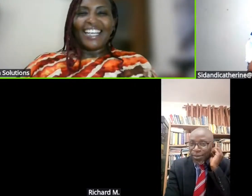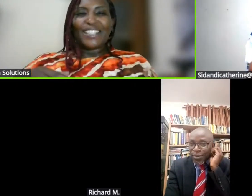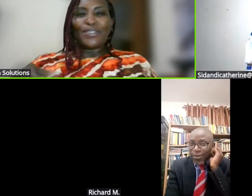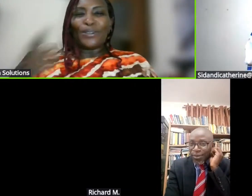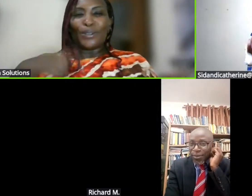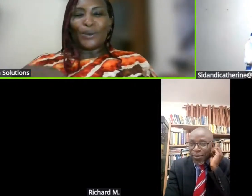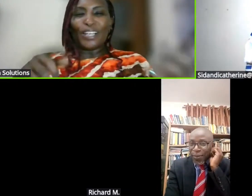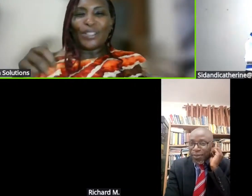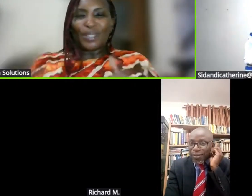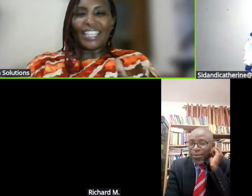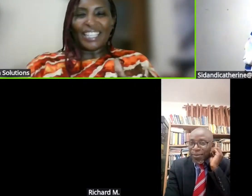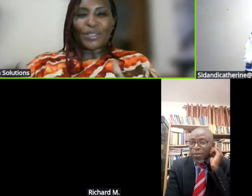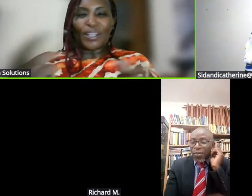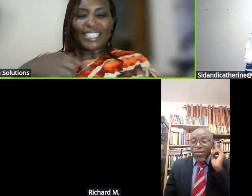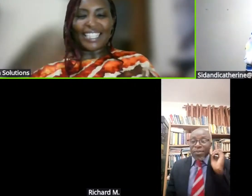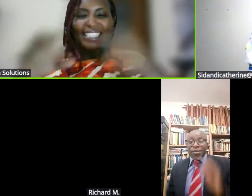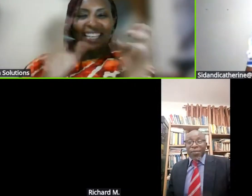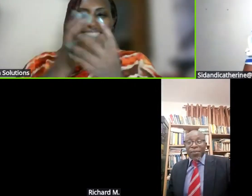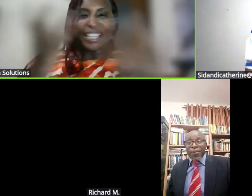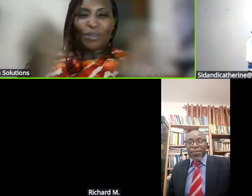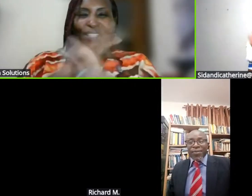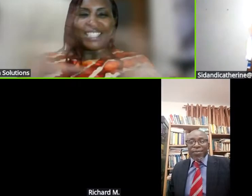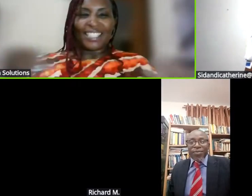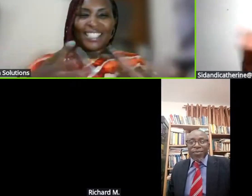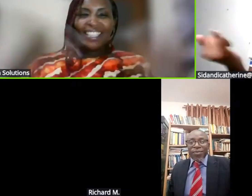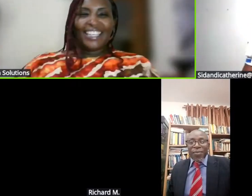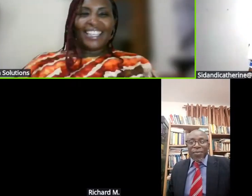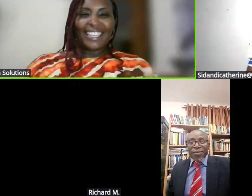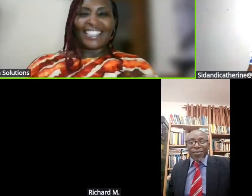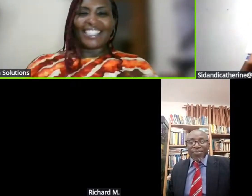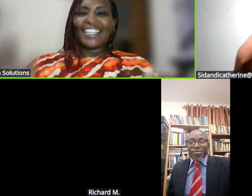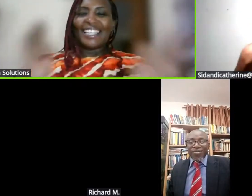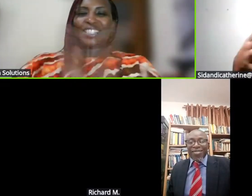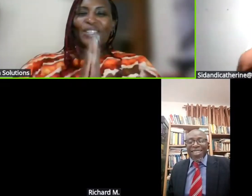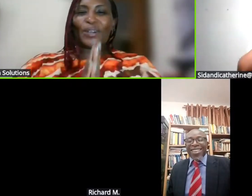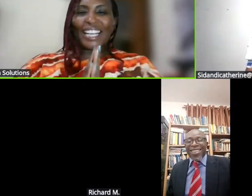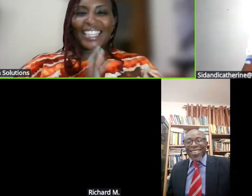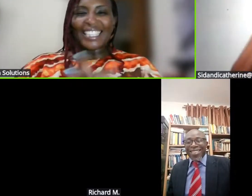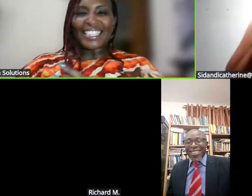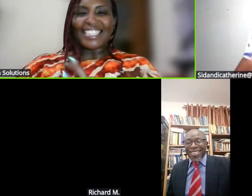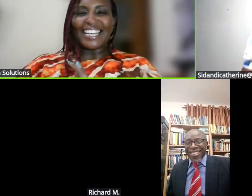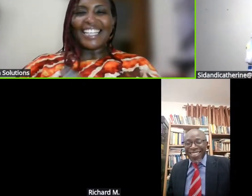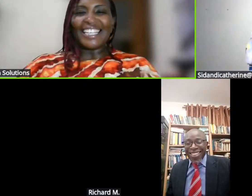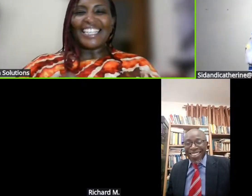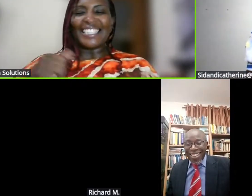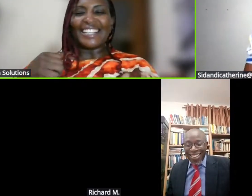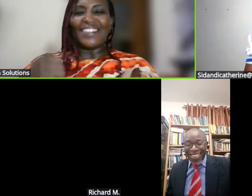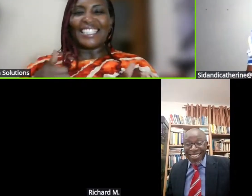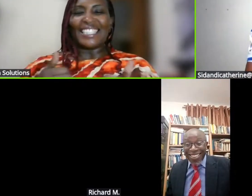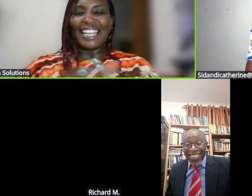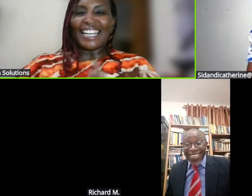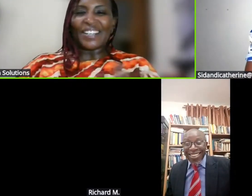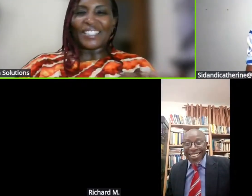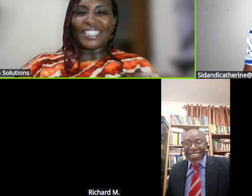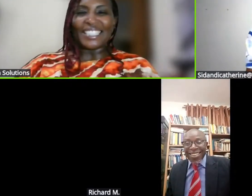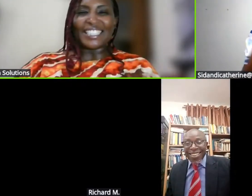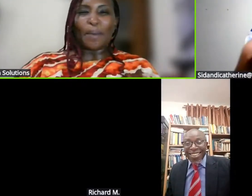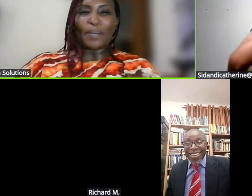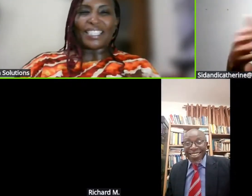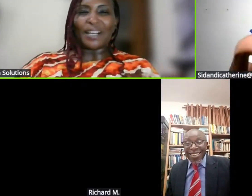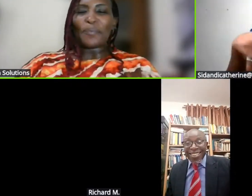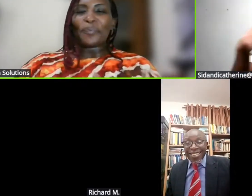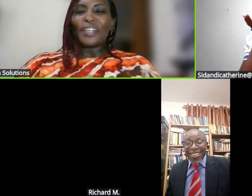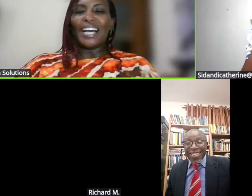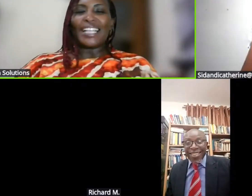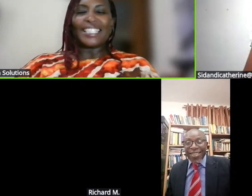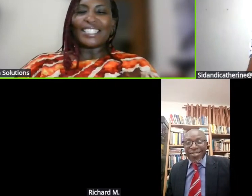year. So you will do the intro as I do this. Yes. So Catherine Sidandi is our sign language